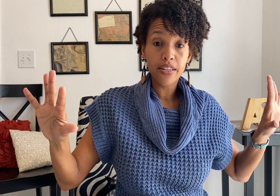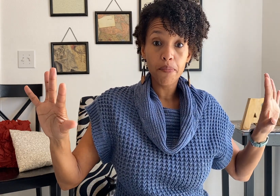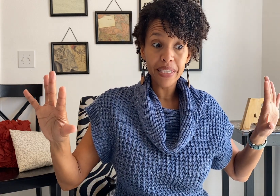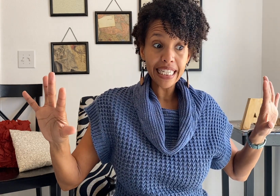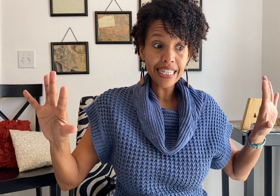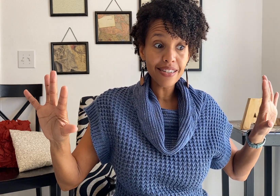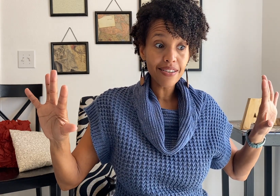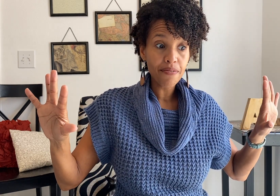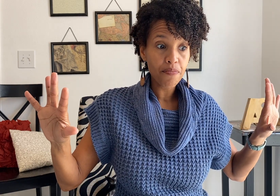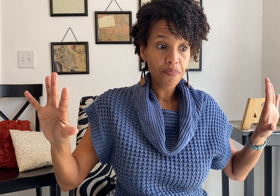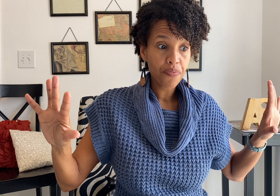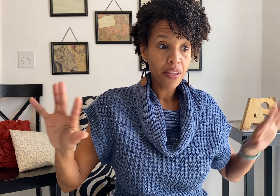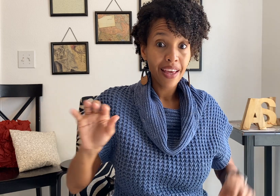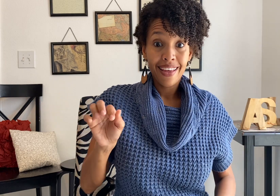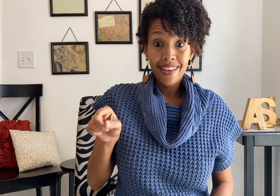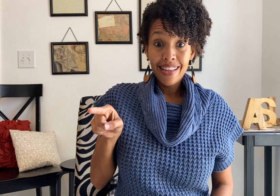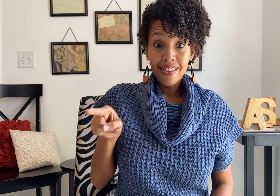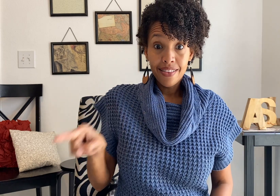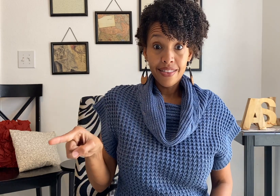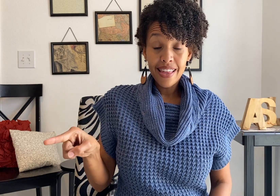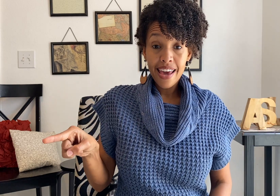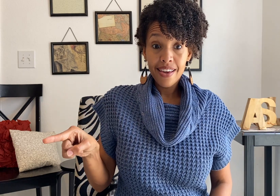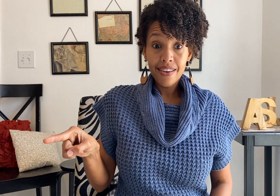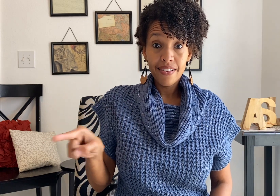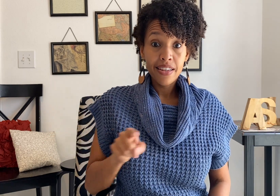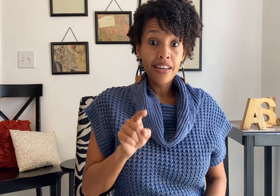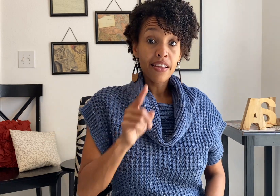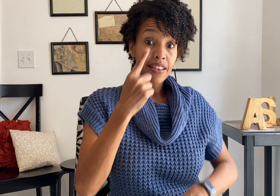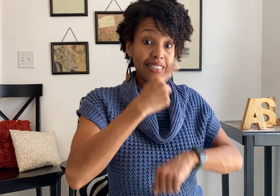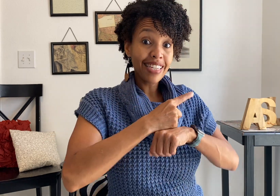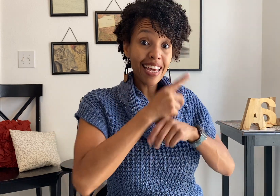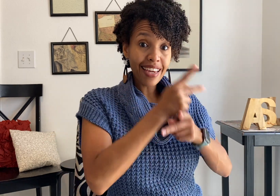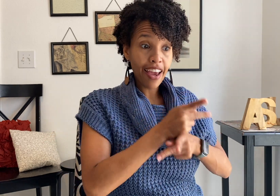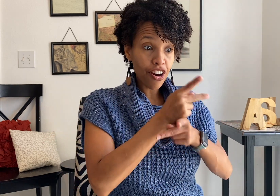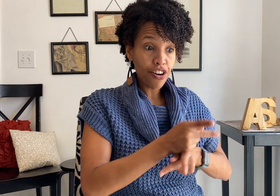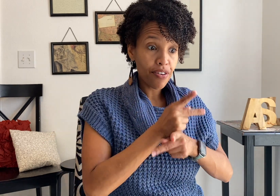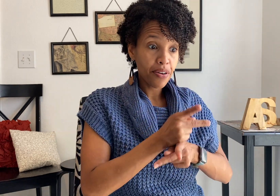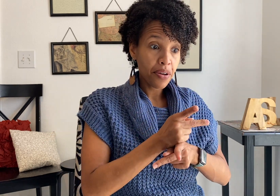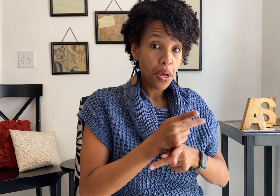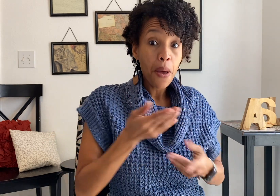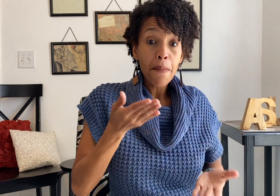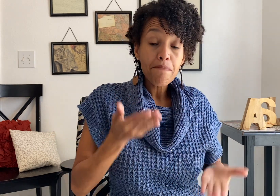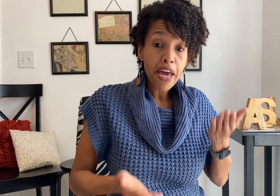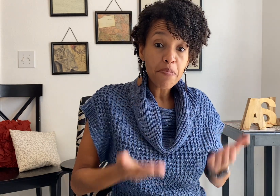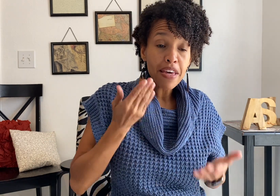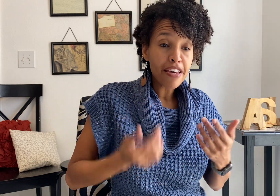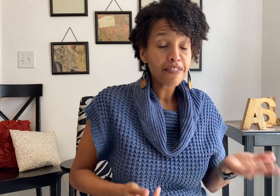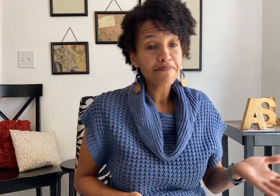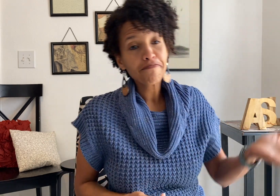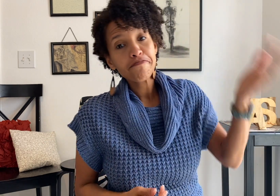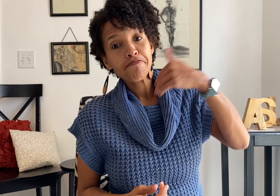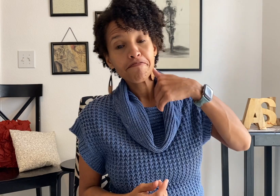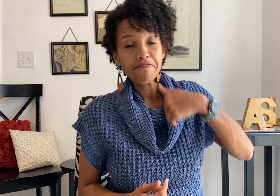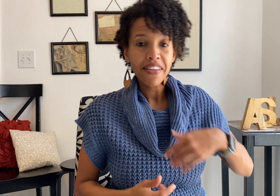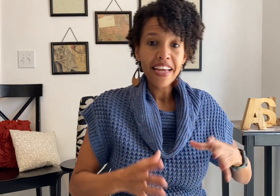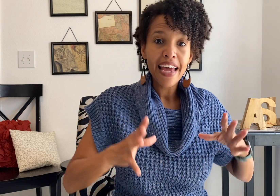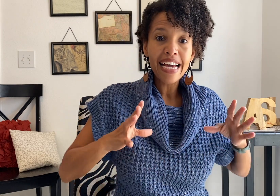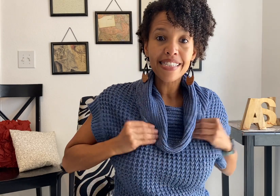completed. They, daycare, maybe